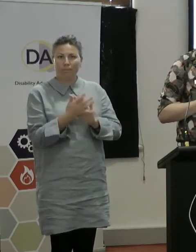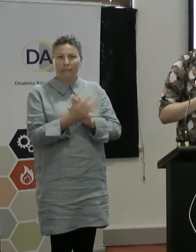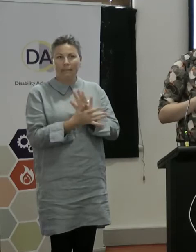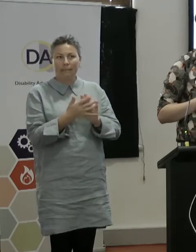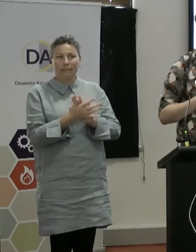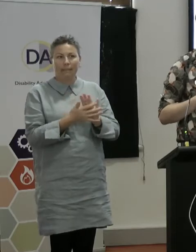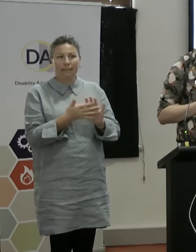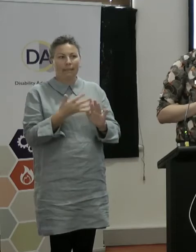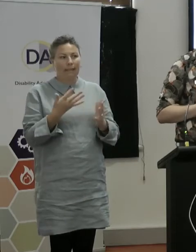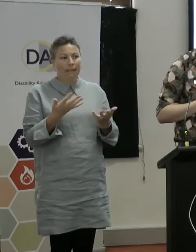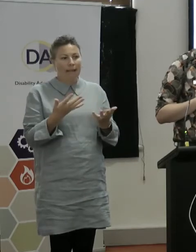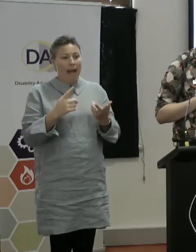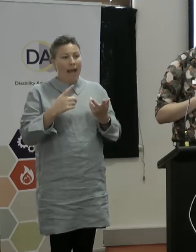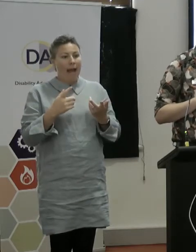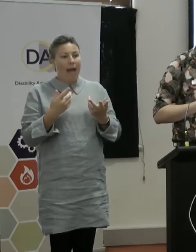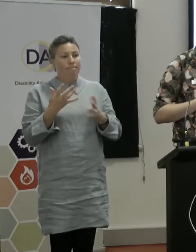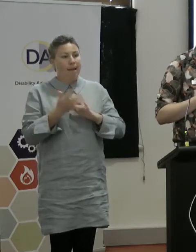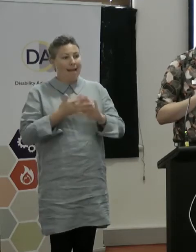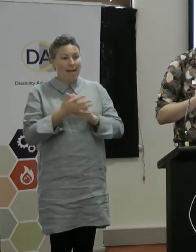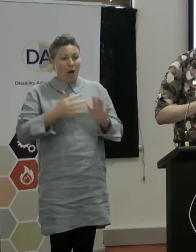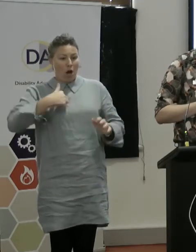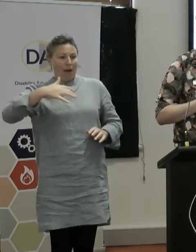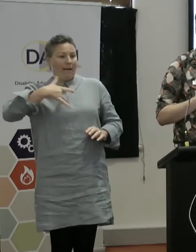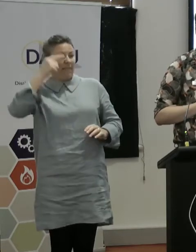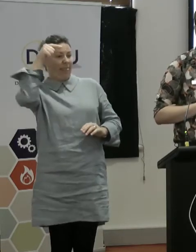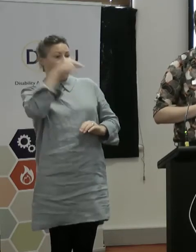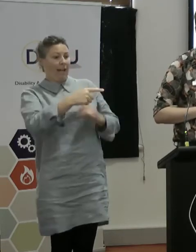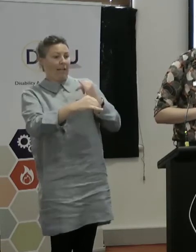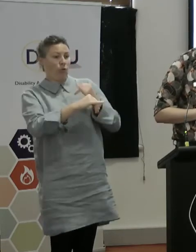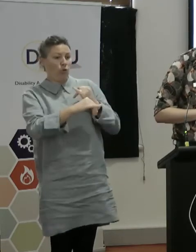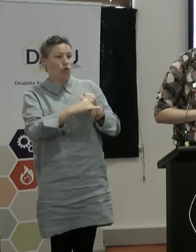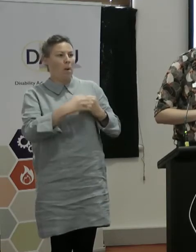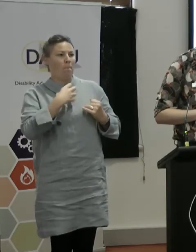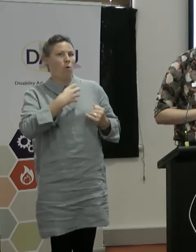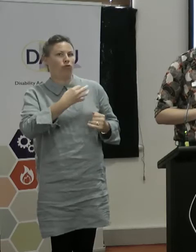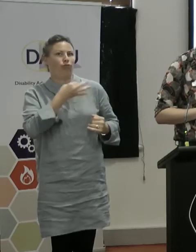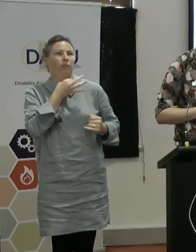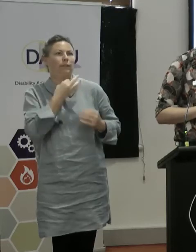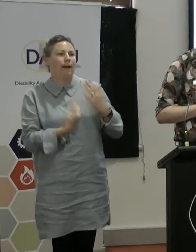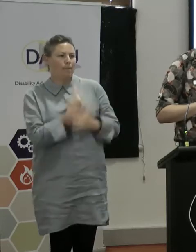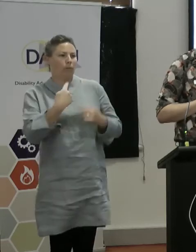people's living arrangements meant that they were more at risk of experiencing sexual abuse. So